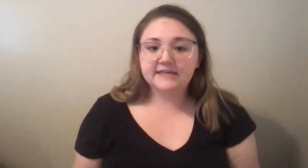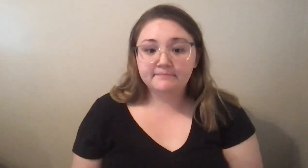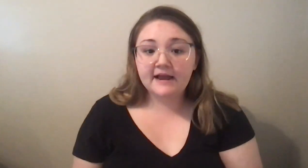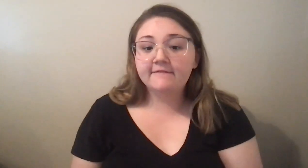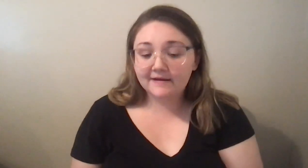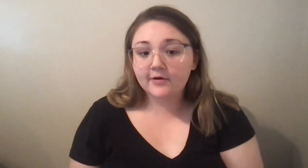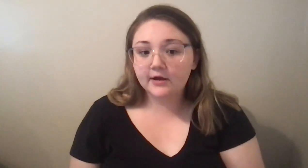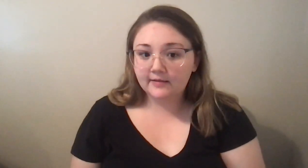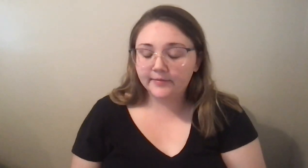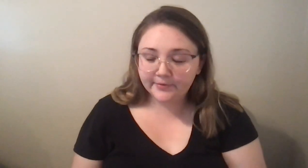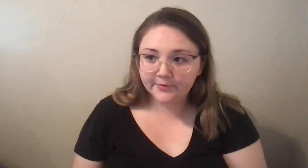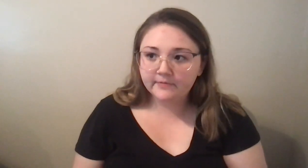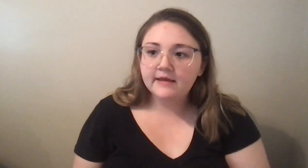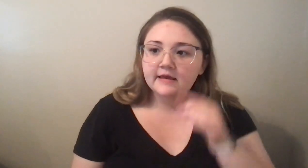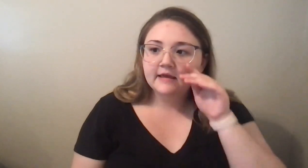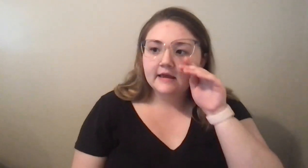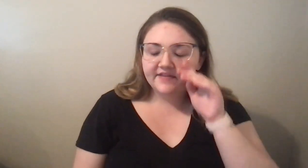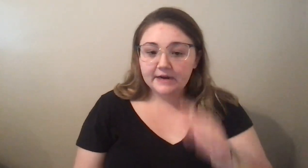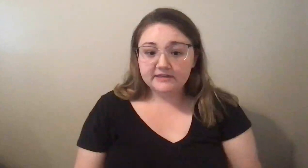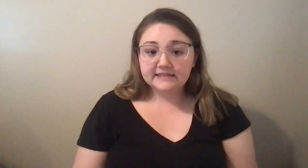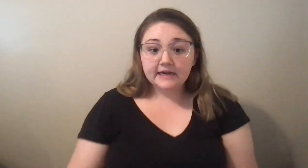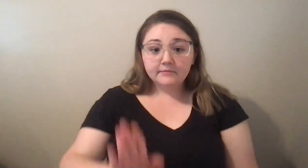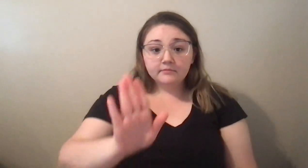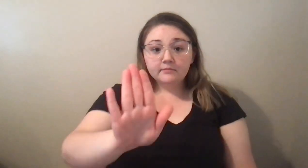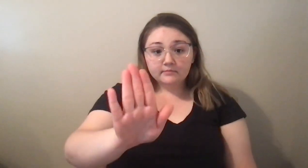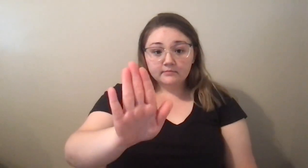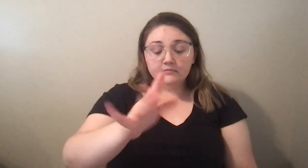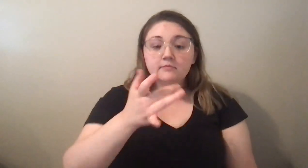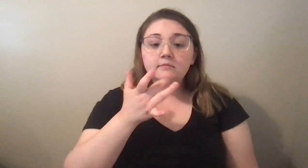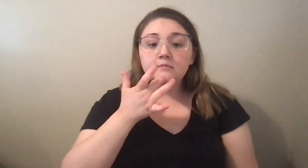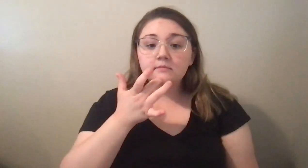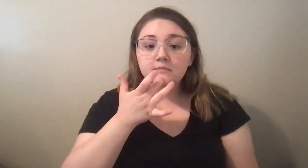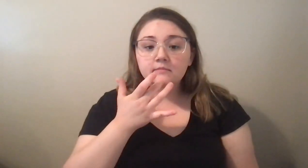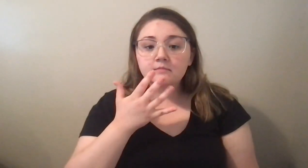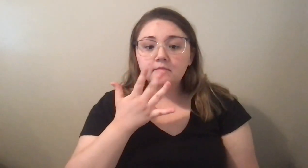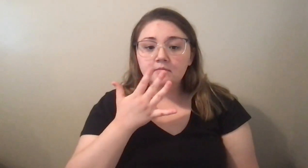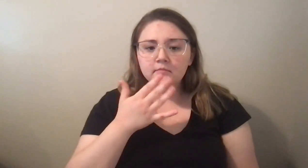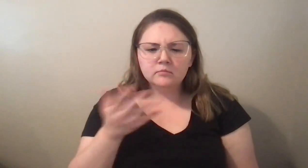and I just said my favorite color, blue. And then I would sign.